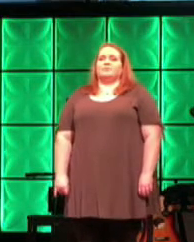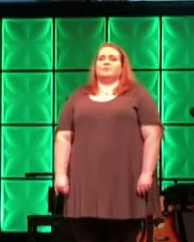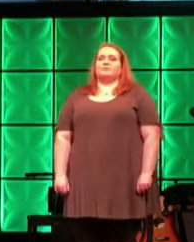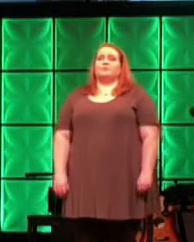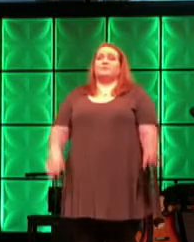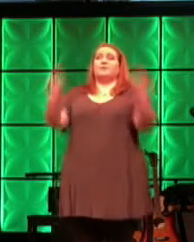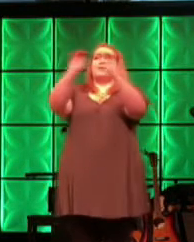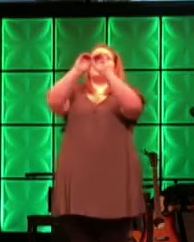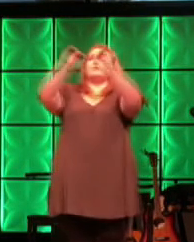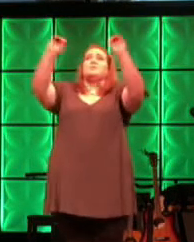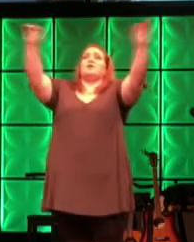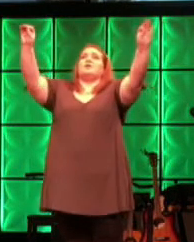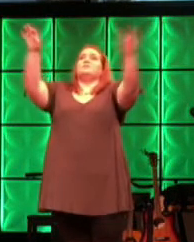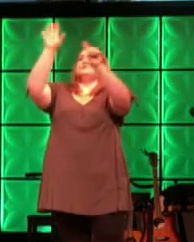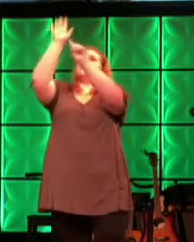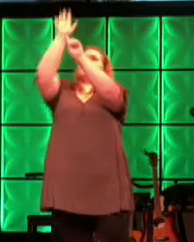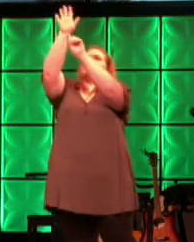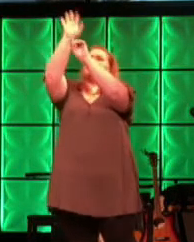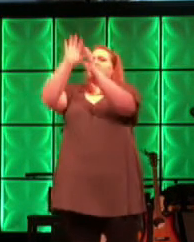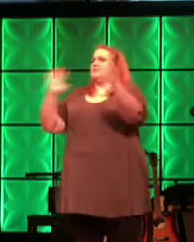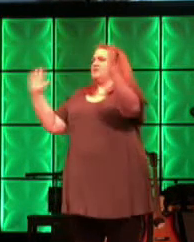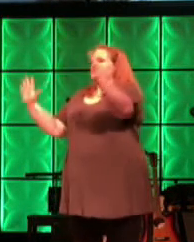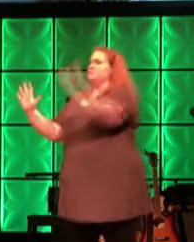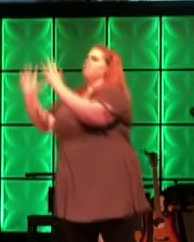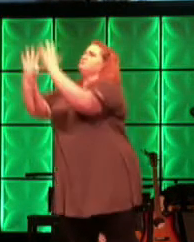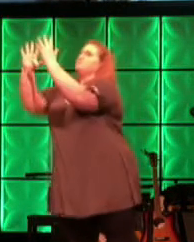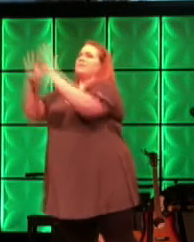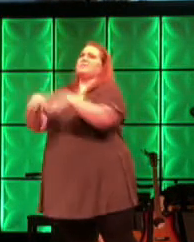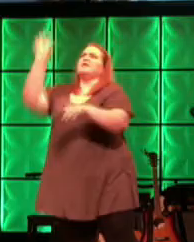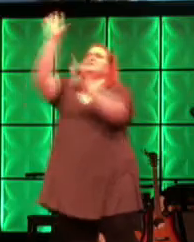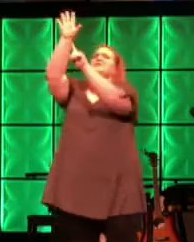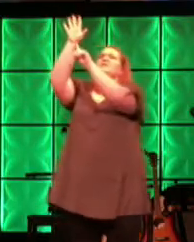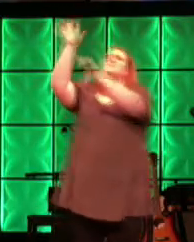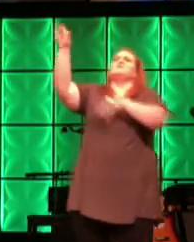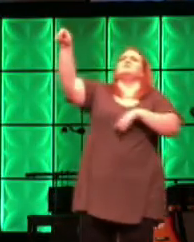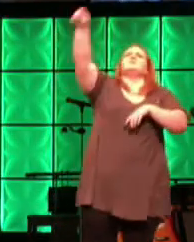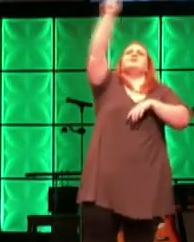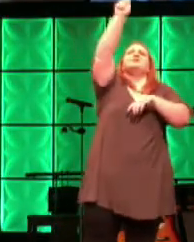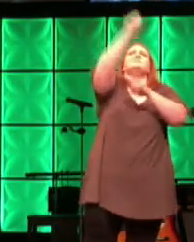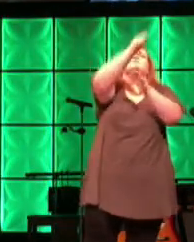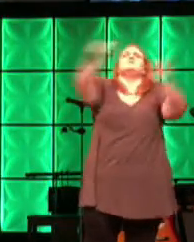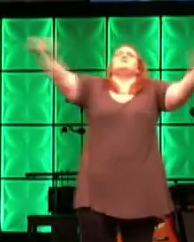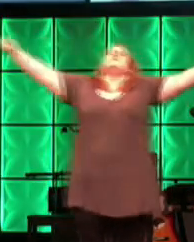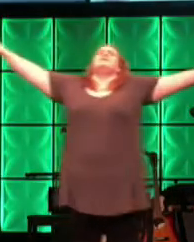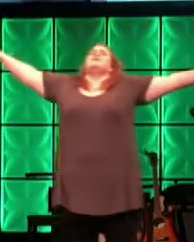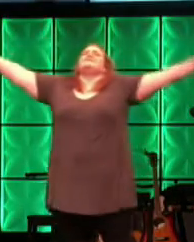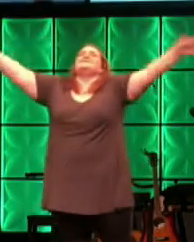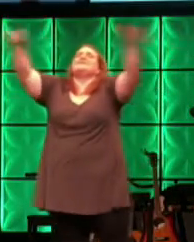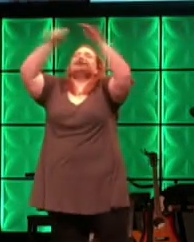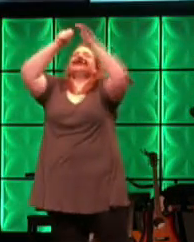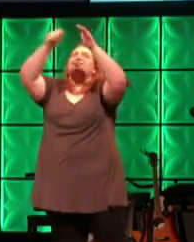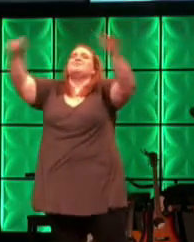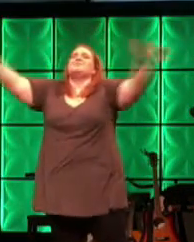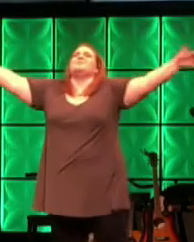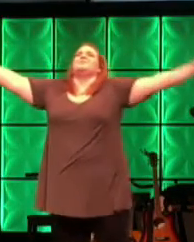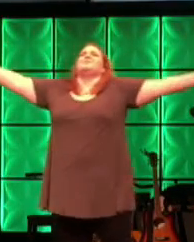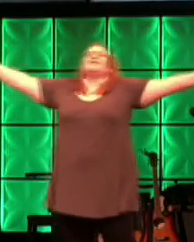They relieved the palms of their branches as the people's palms grasped and then